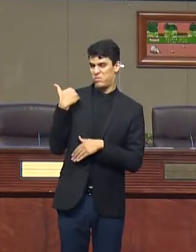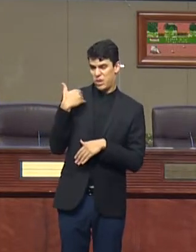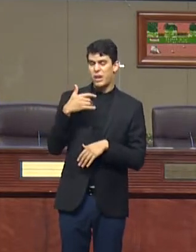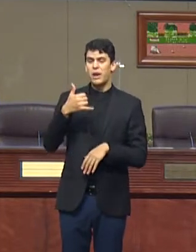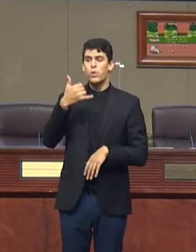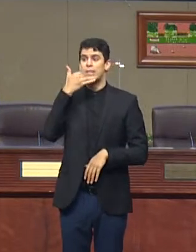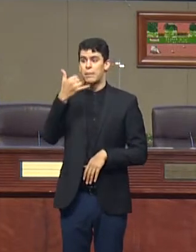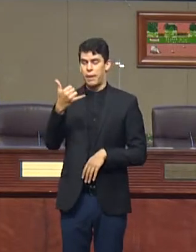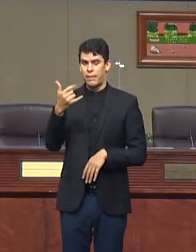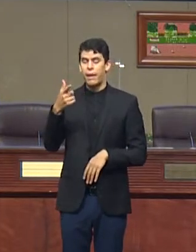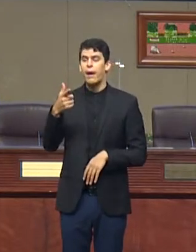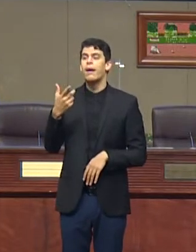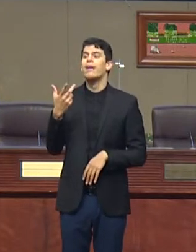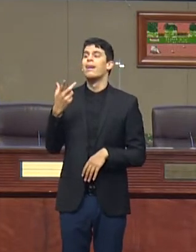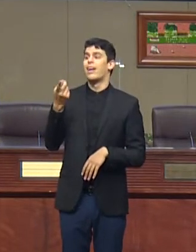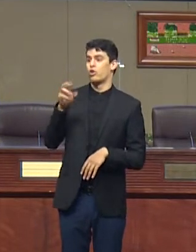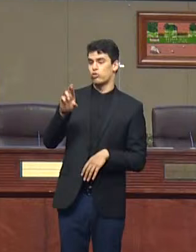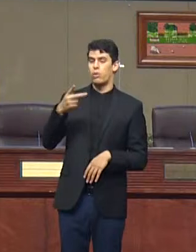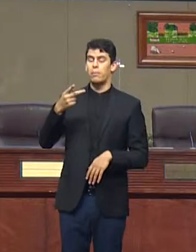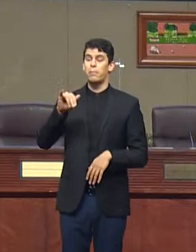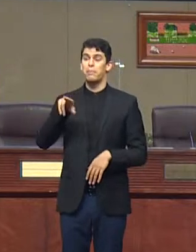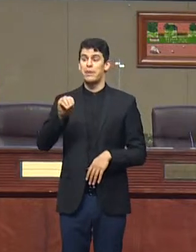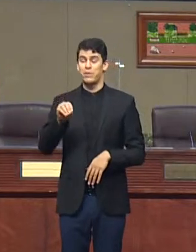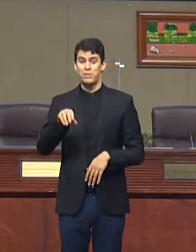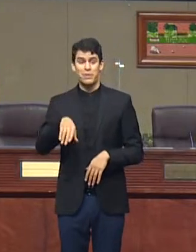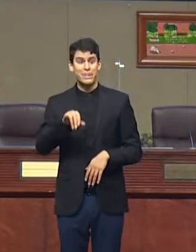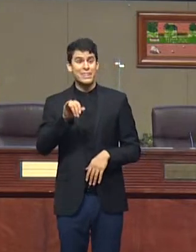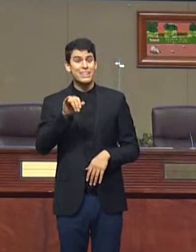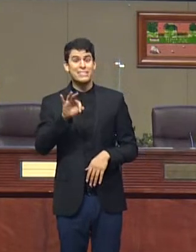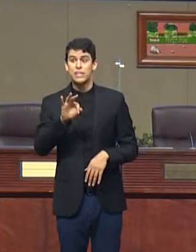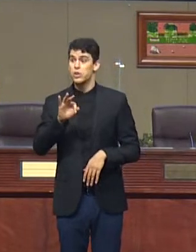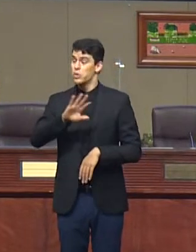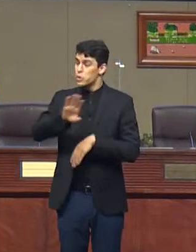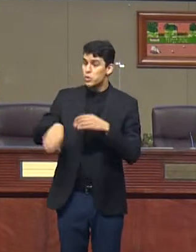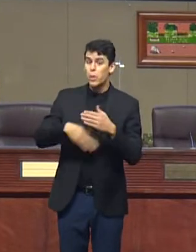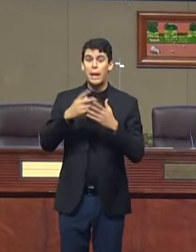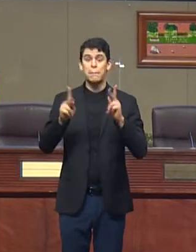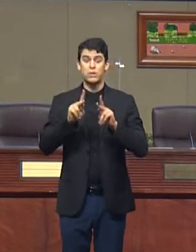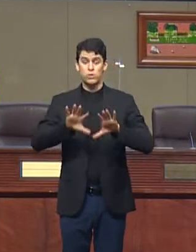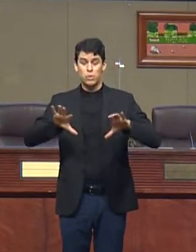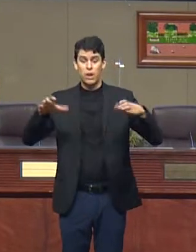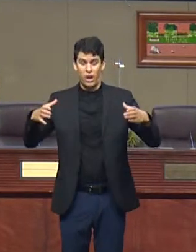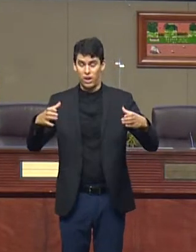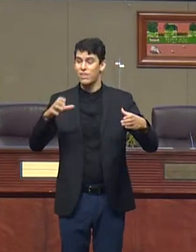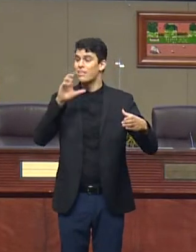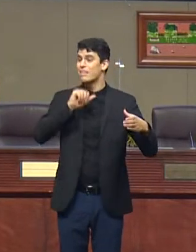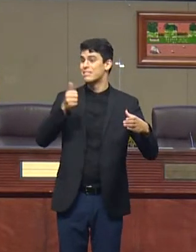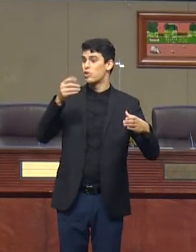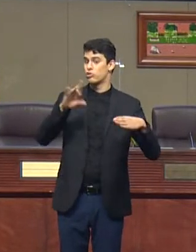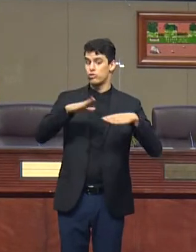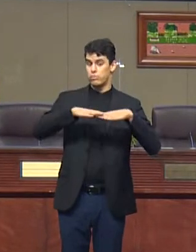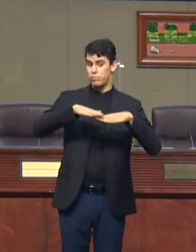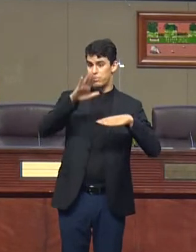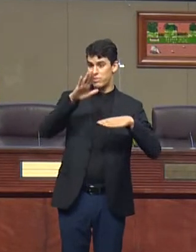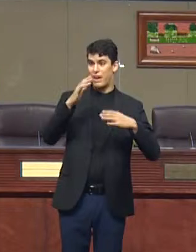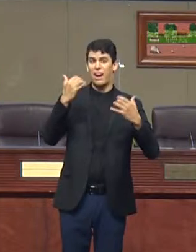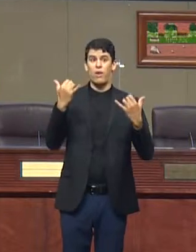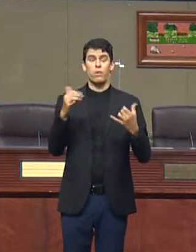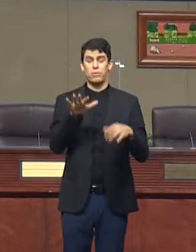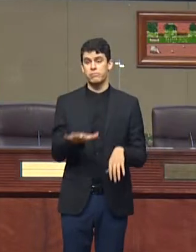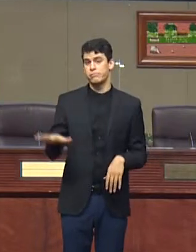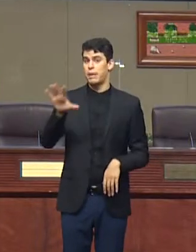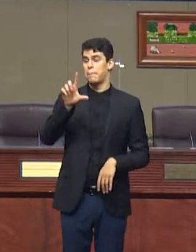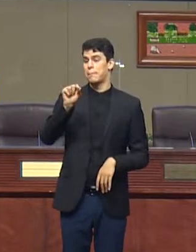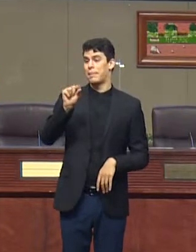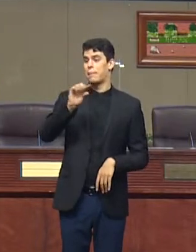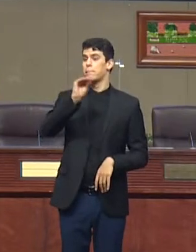el día, el doctor Pino nos dijo que si tomamos todas las residentes de 18 años o más, estamos promediando un